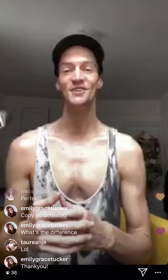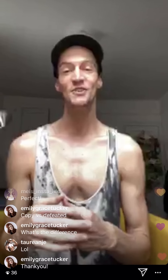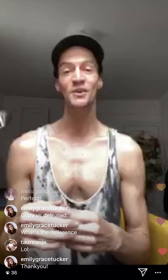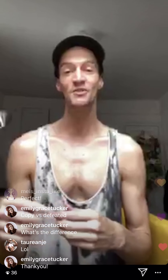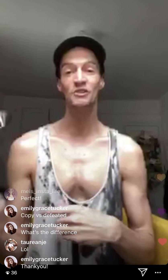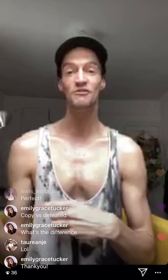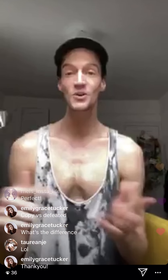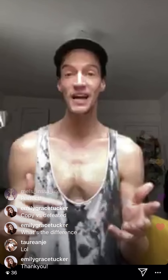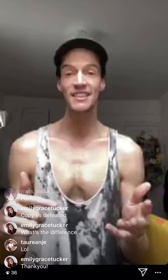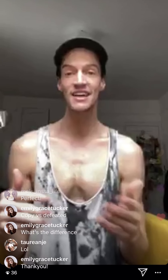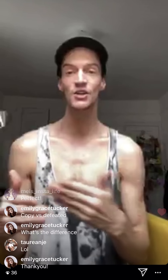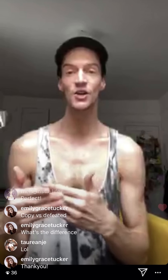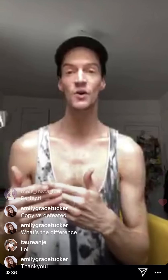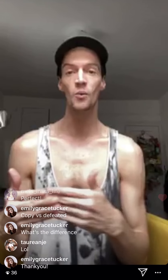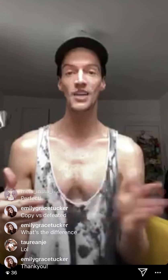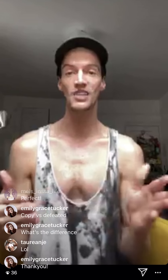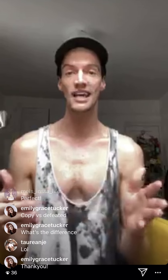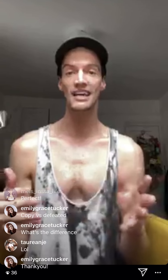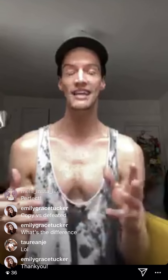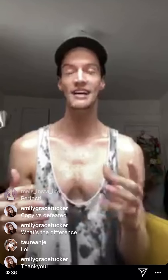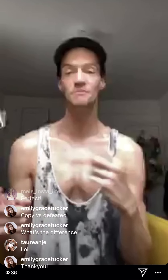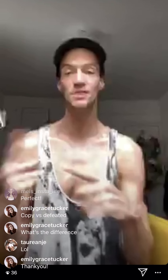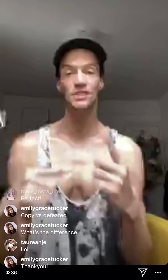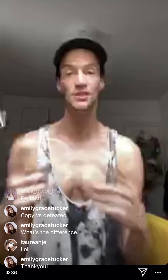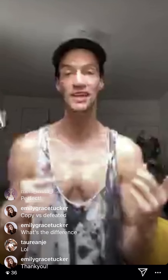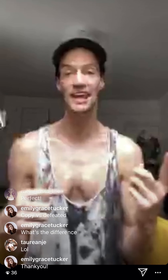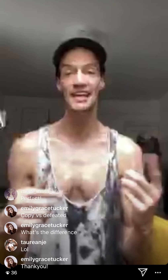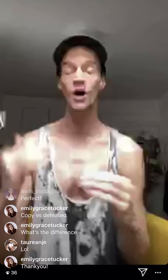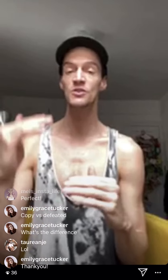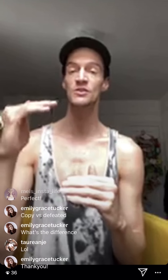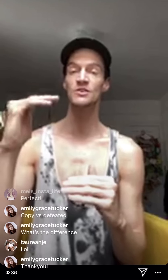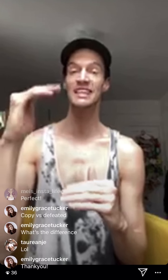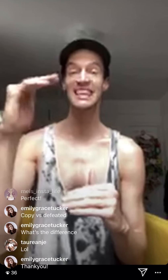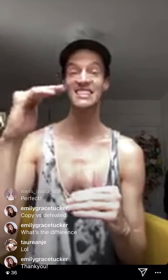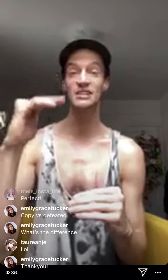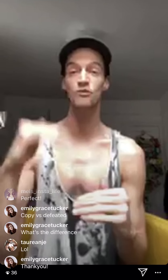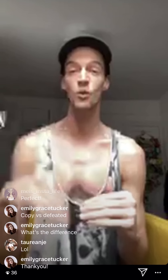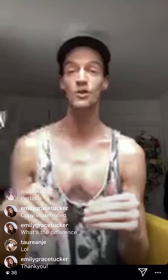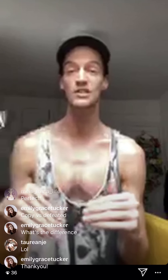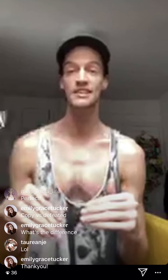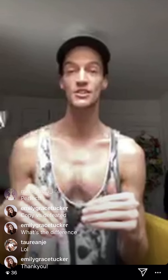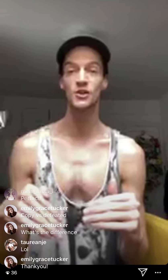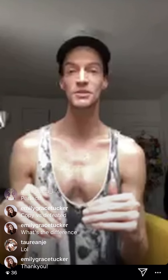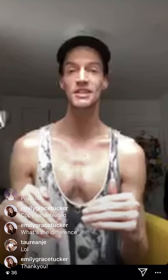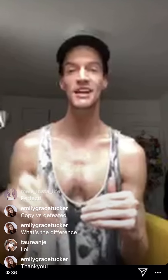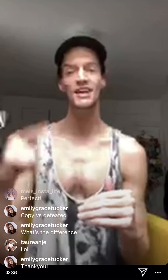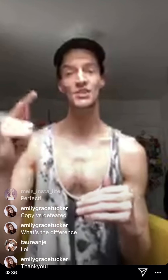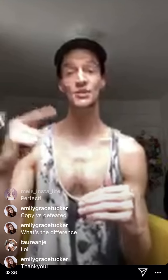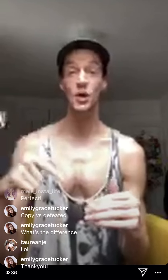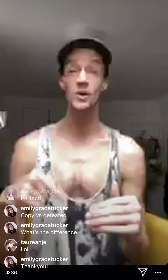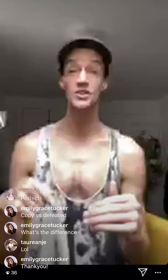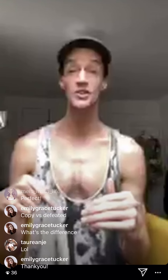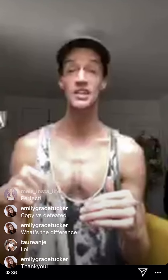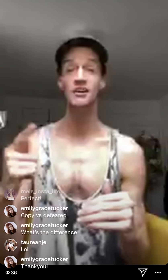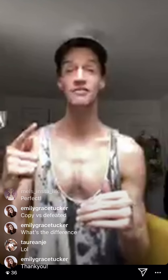to review anything or go and watch it again, to do it again. Also, there's a list of words in the description, so you can quiz yourself and see